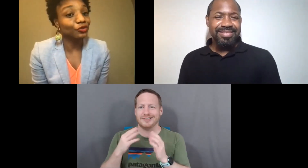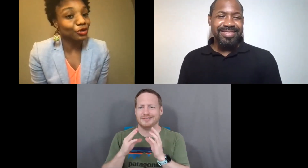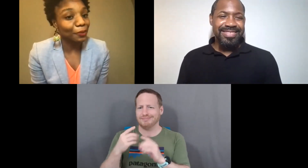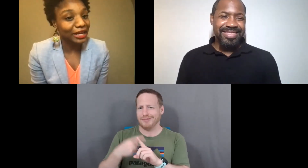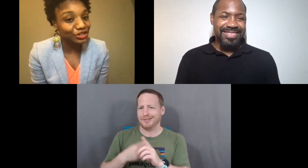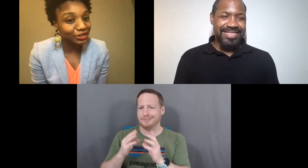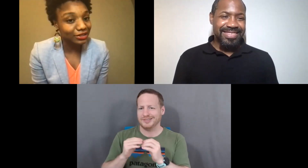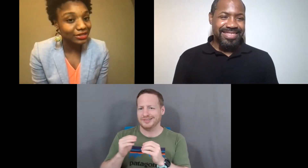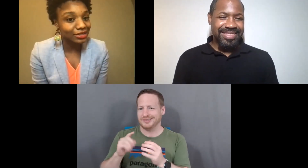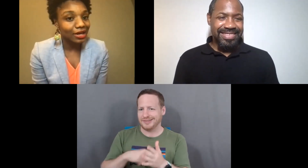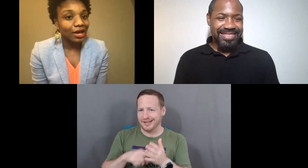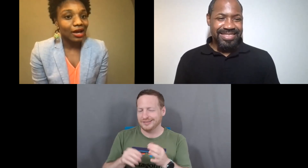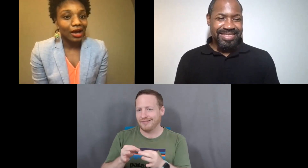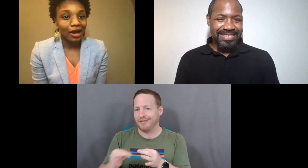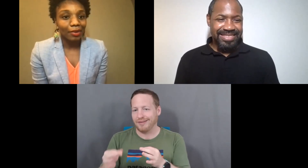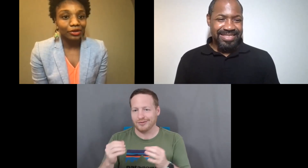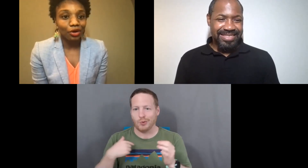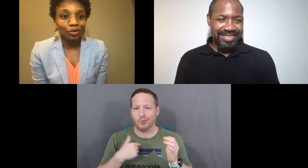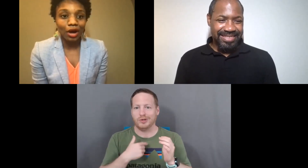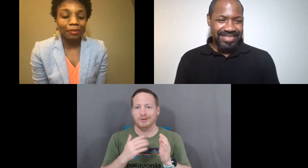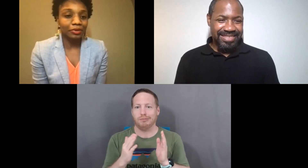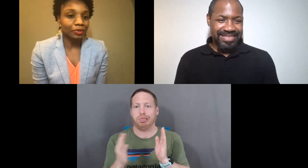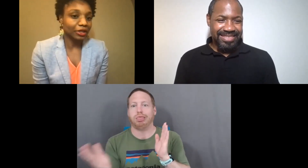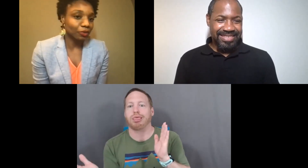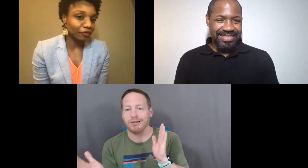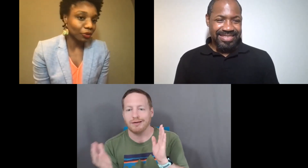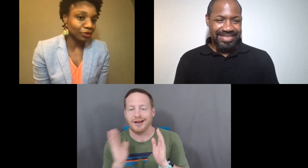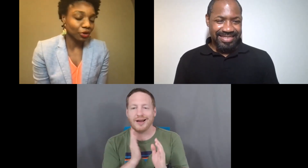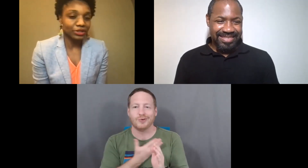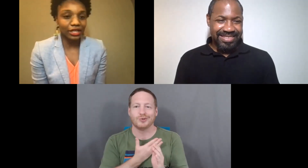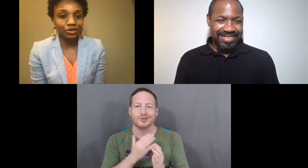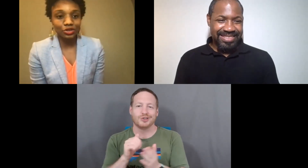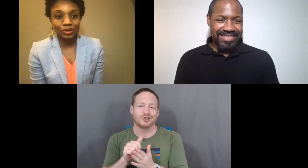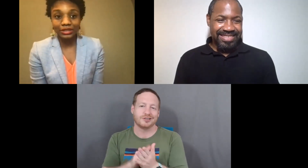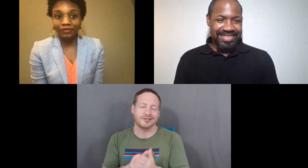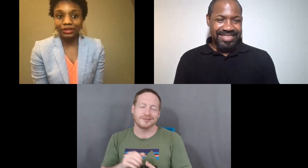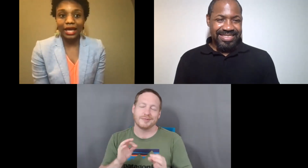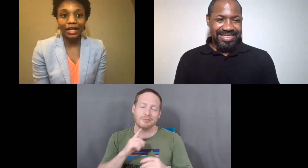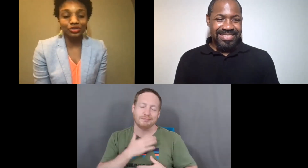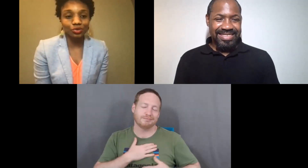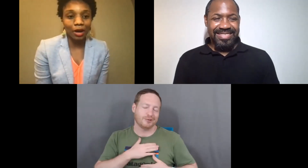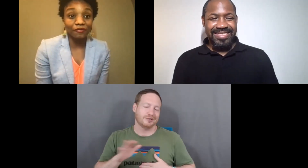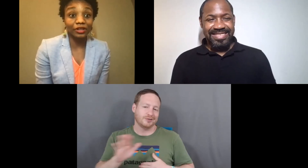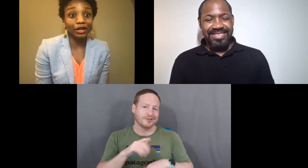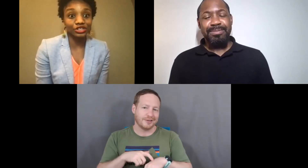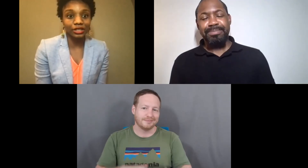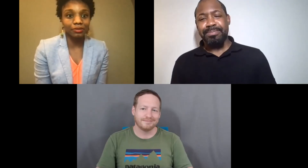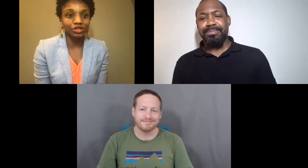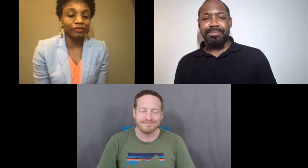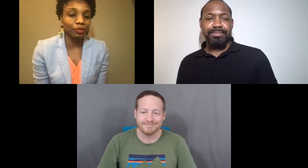your patience. I know meeting before, was canceled, so we definitely had to fill our agenda to make sure everyone was